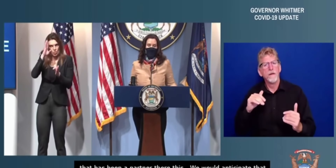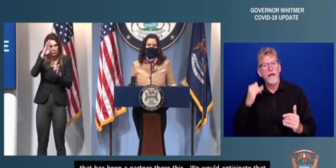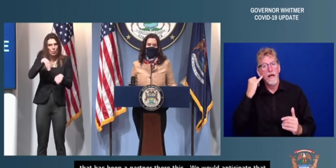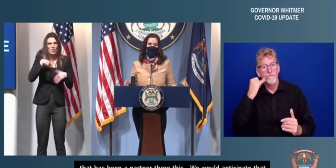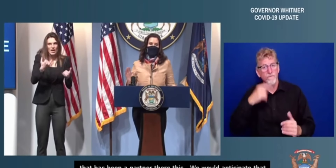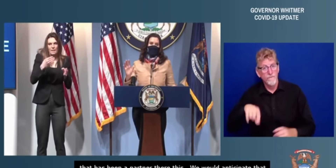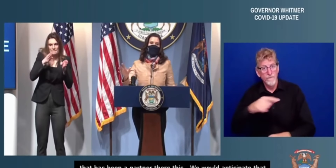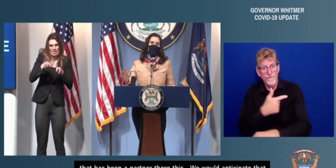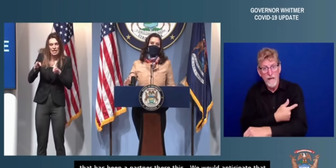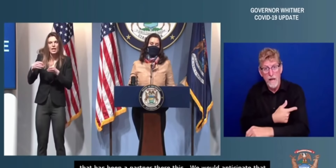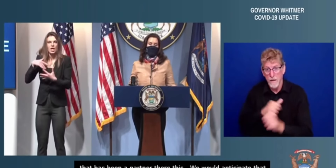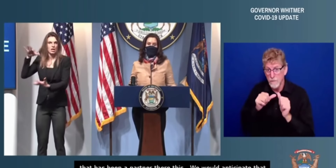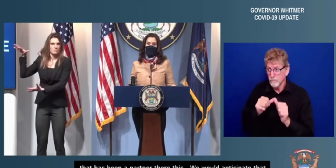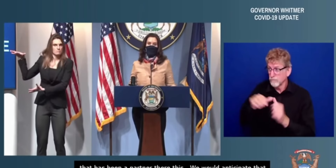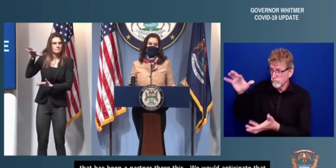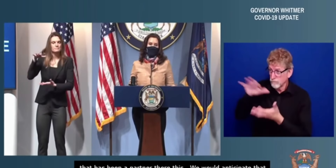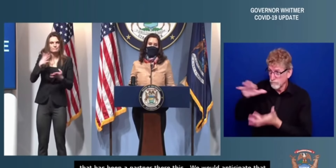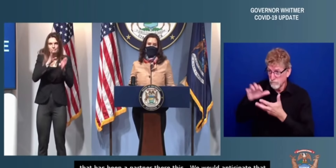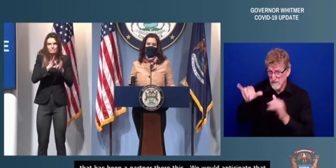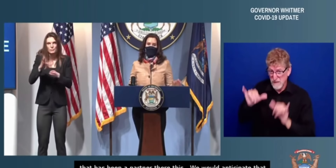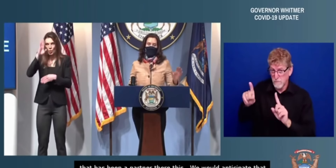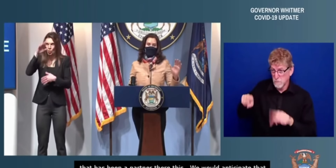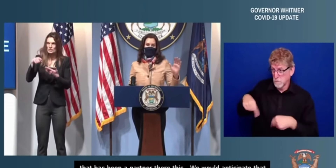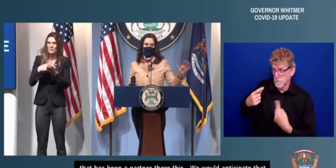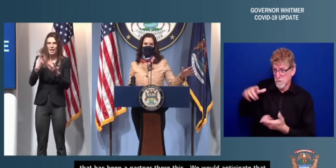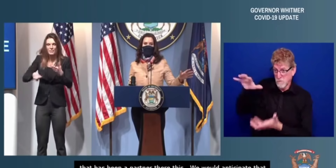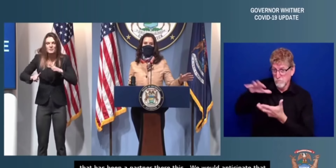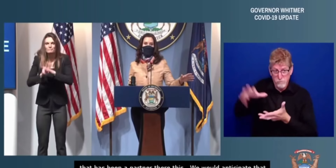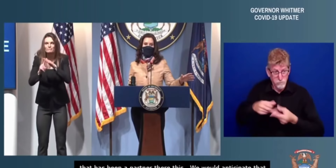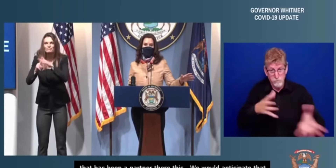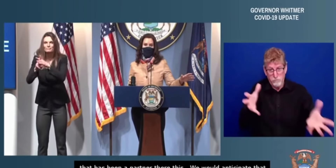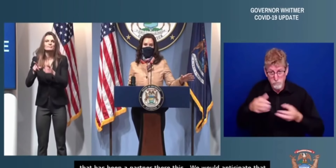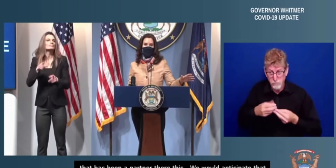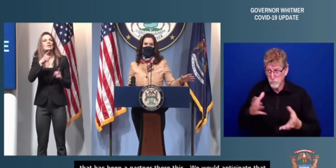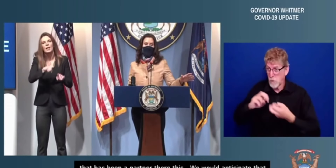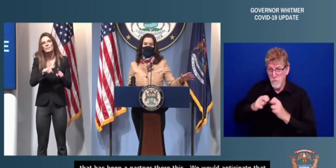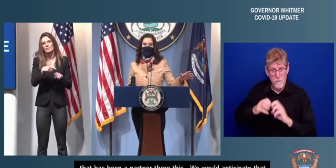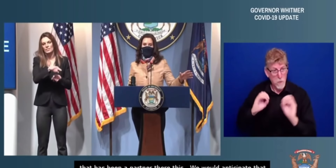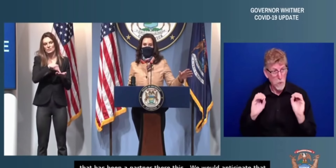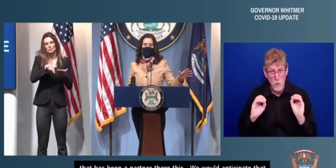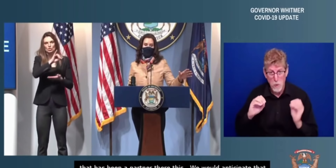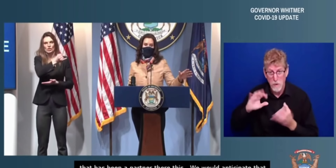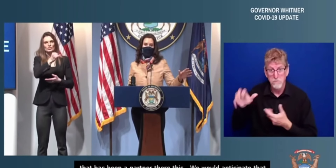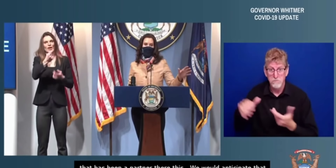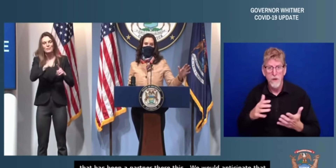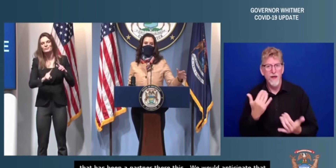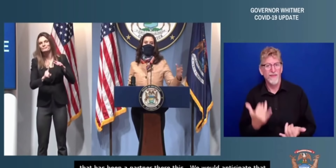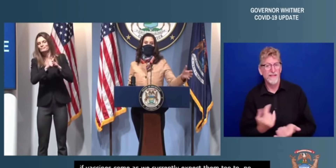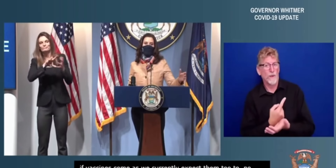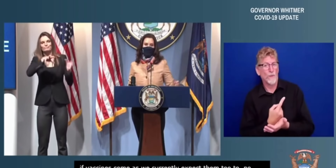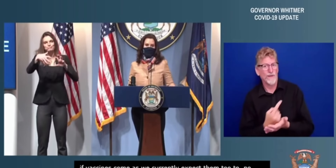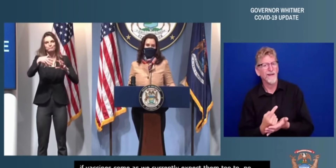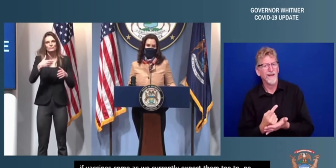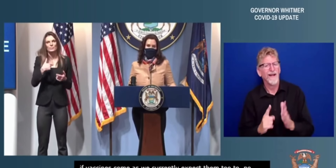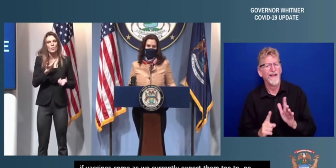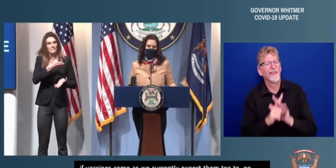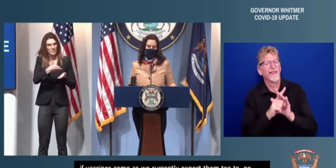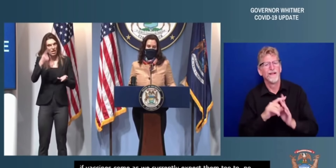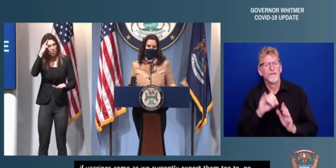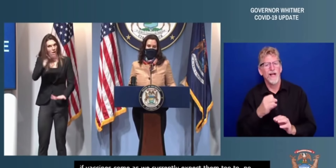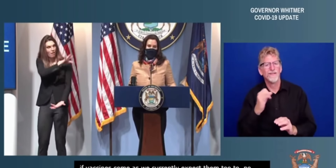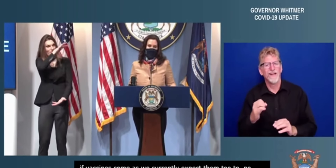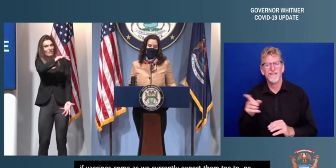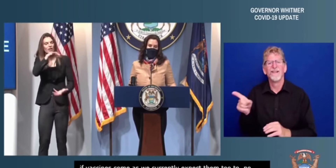to, meaning there's no glitches. And just this week we saw there was a glitch with J&J, and it's we're getting fewer J&J than